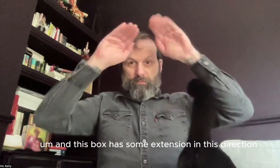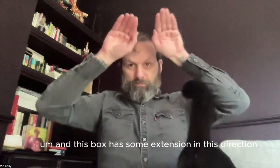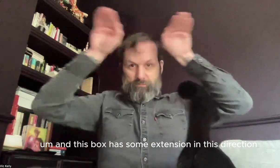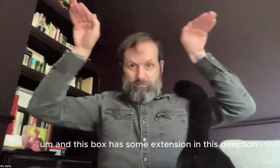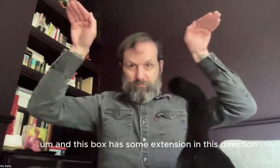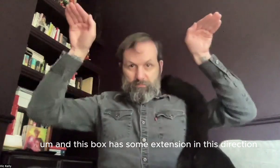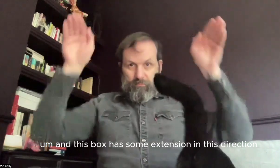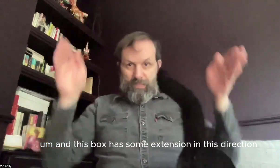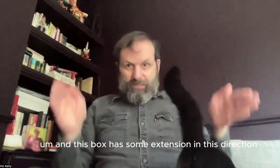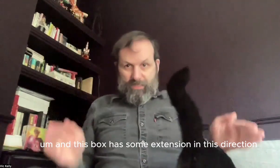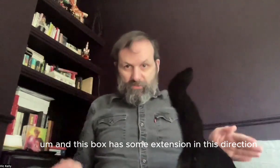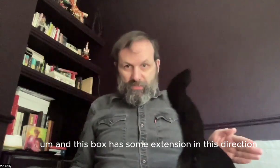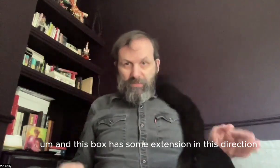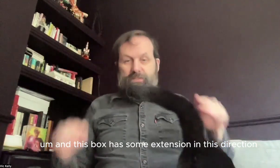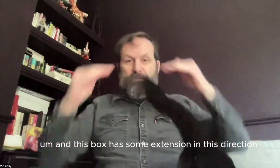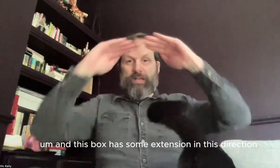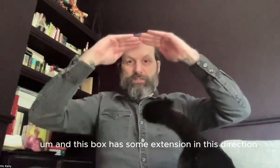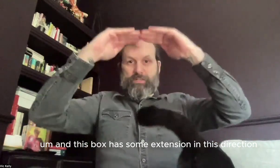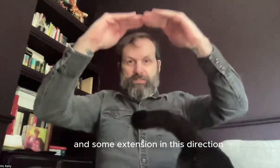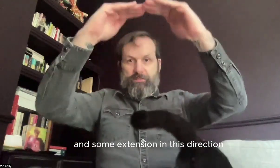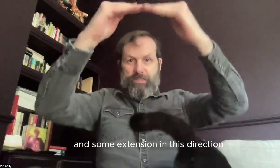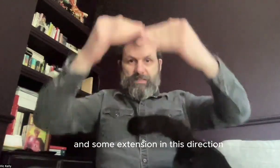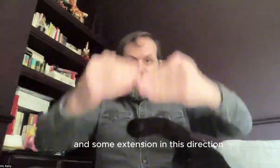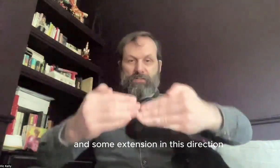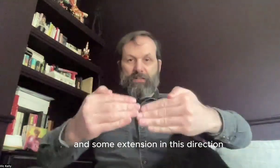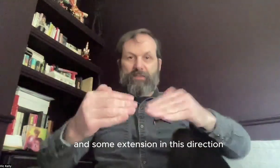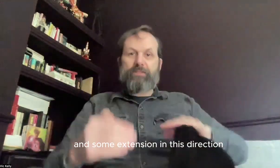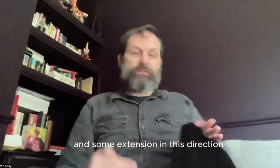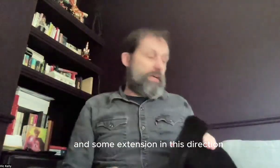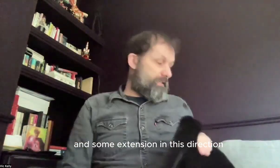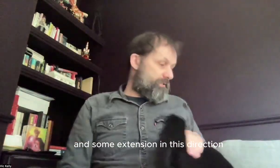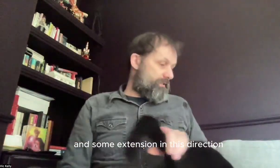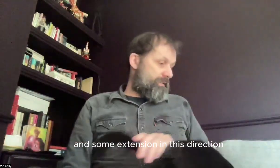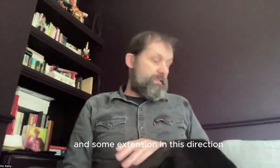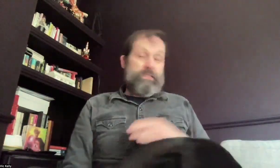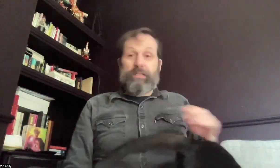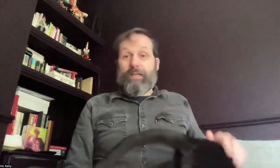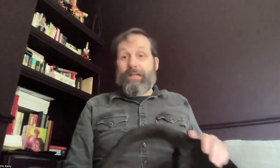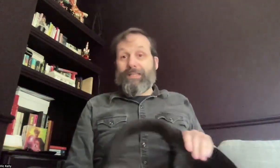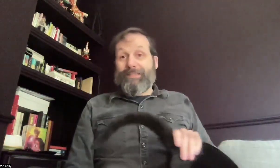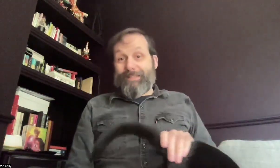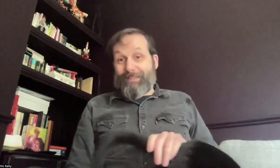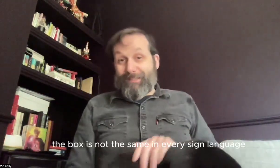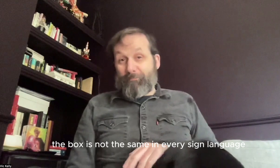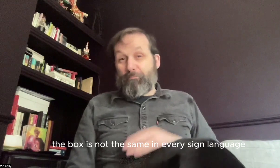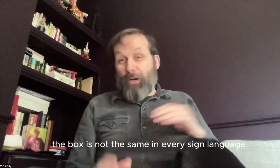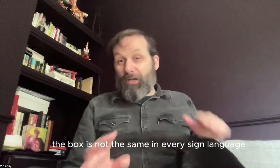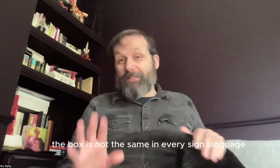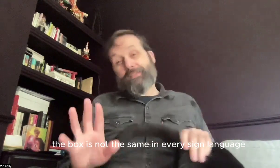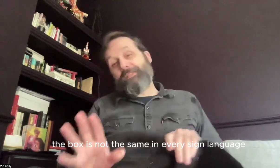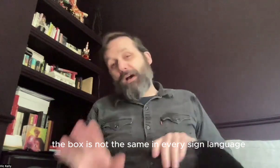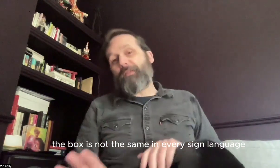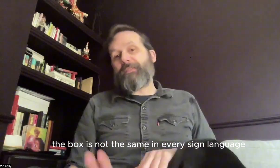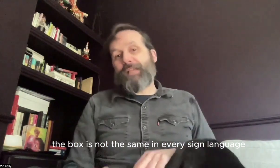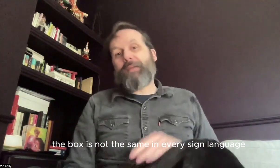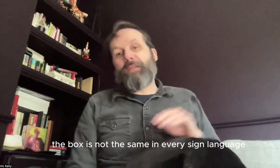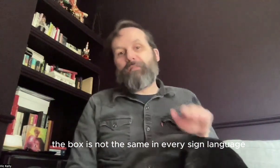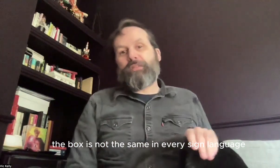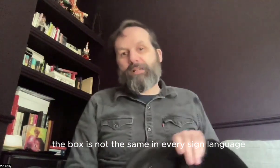some extension in this direction and some extension in this direction. The box is not the same in every